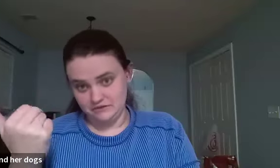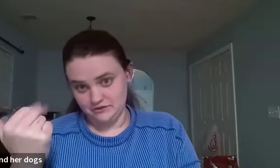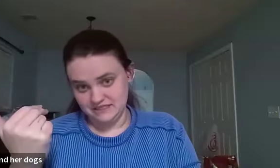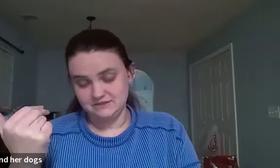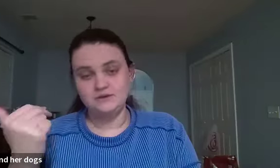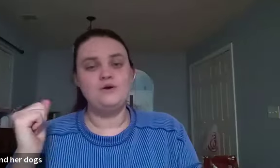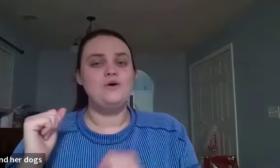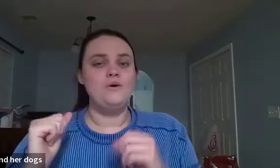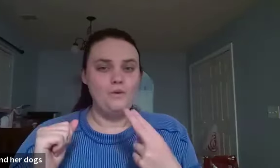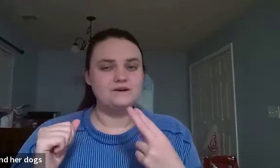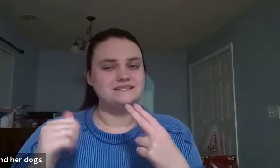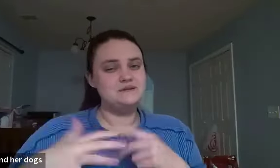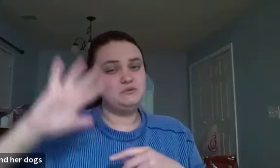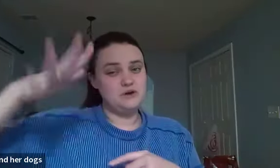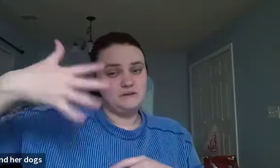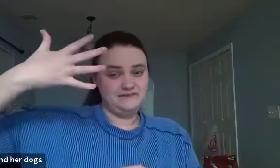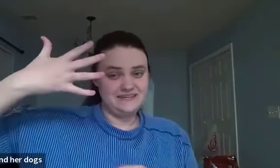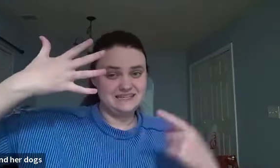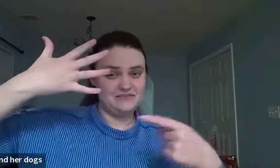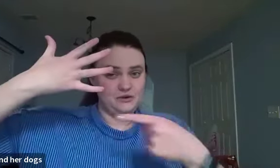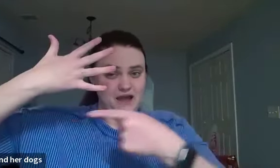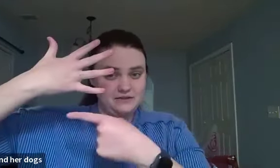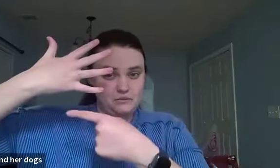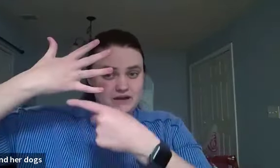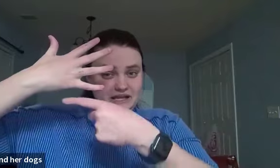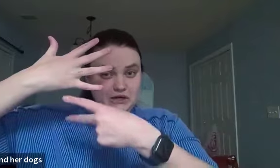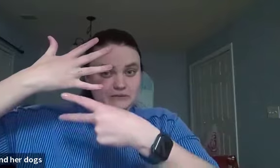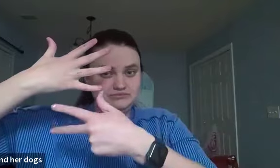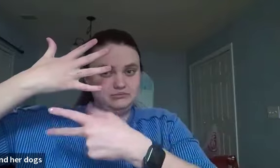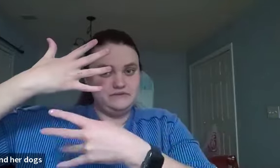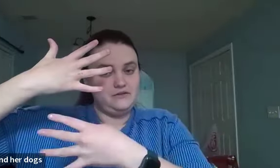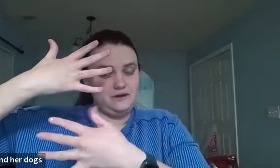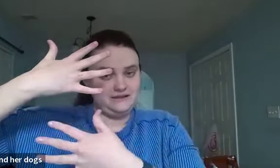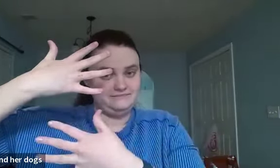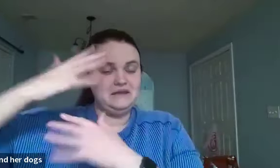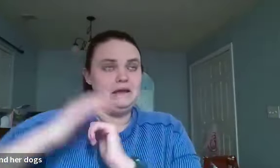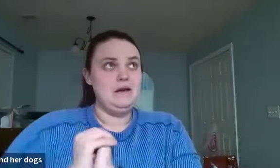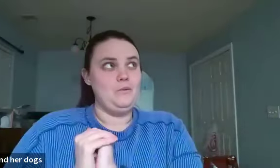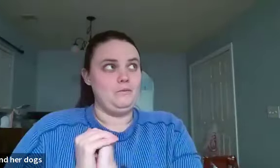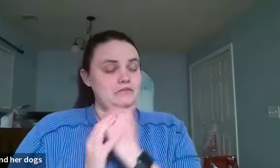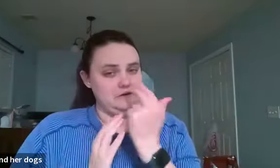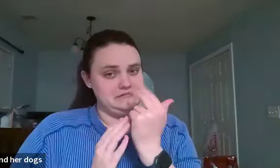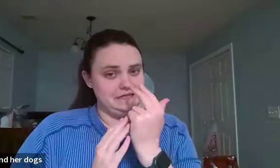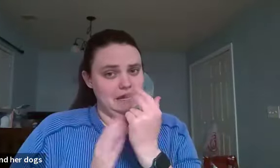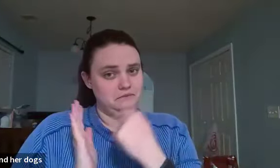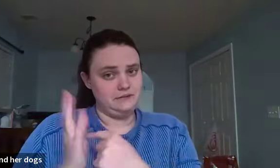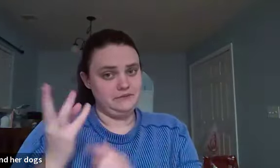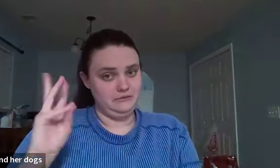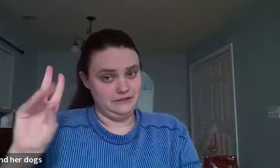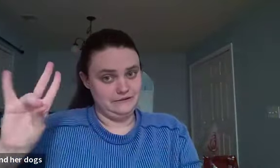way 13. Or some people will go like this and they'll add the one here with the other hand. With 13, I'd recommend doing it